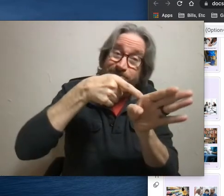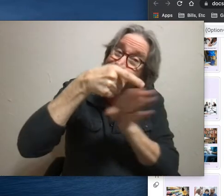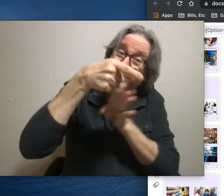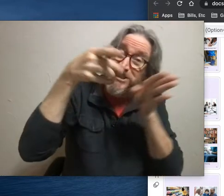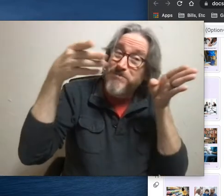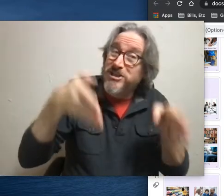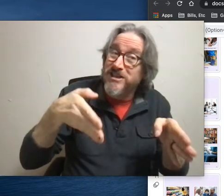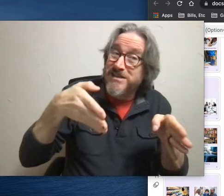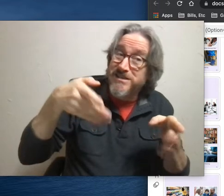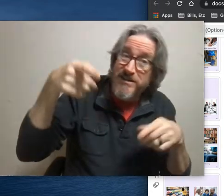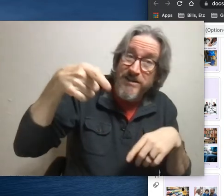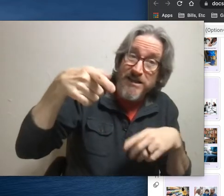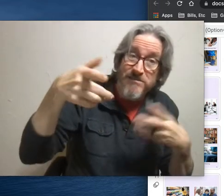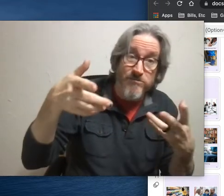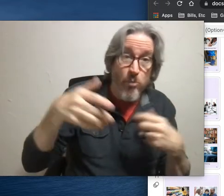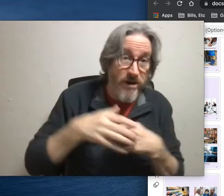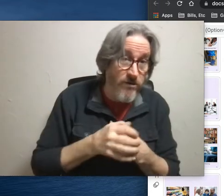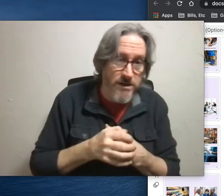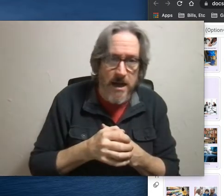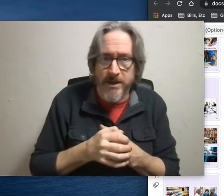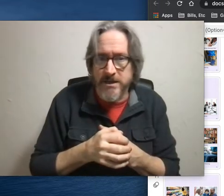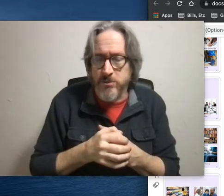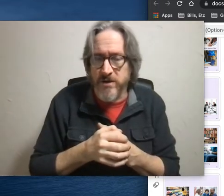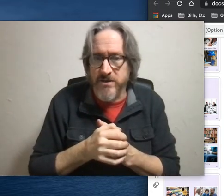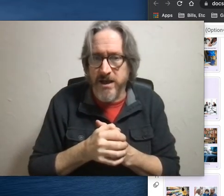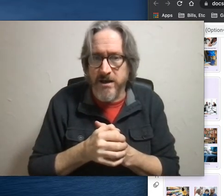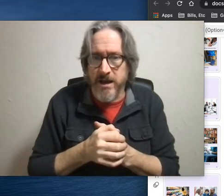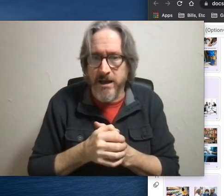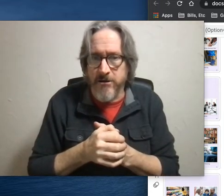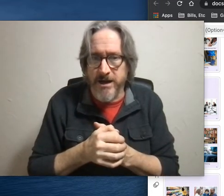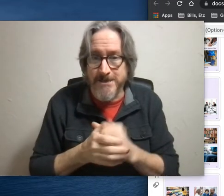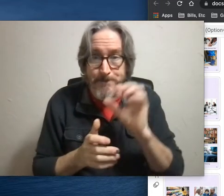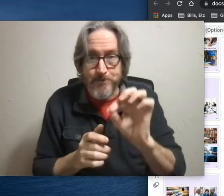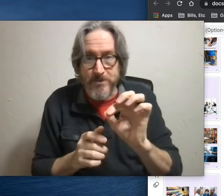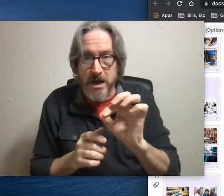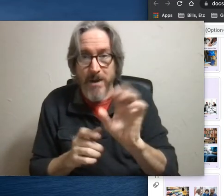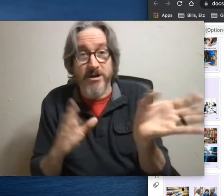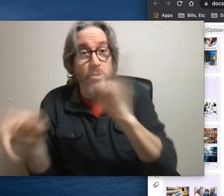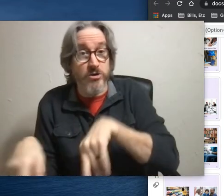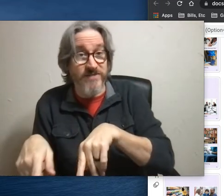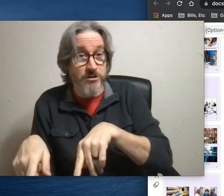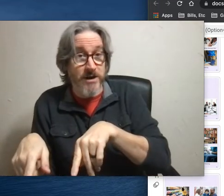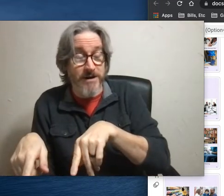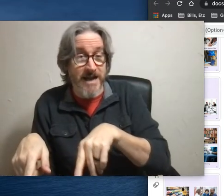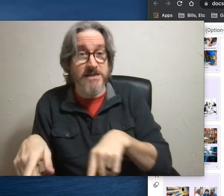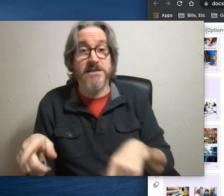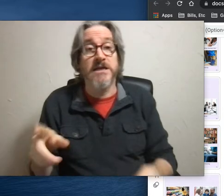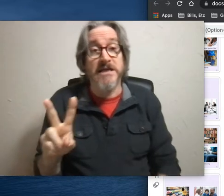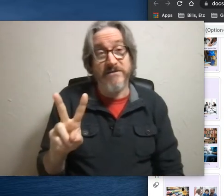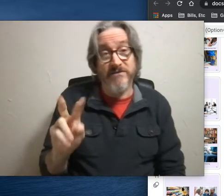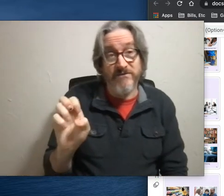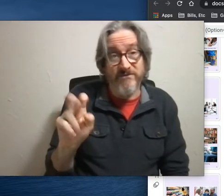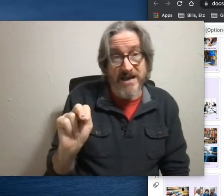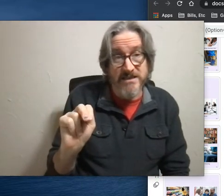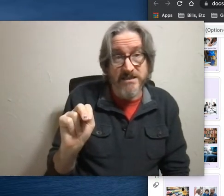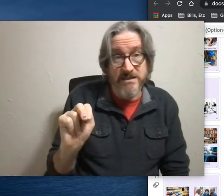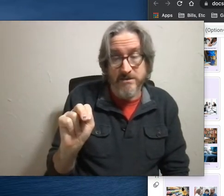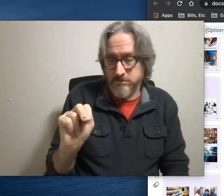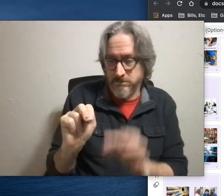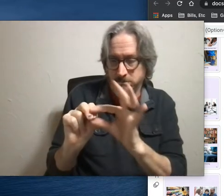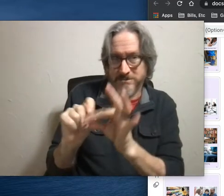doctor, specialist in whatever the topic is or whatever the area is. I'm going to go to veterinarian next.